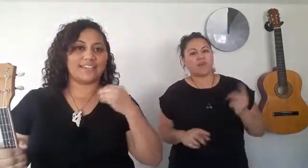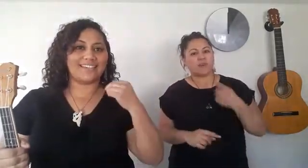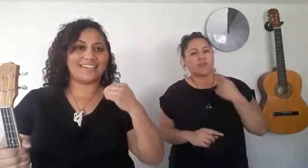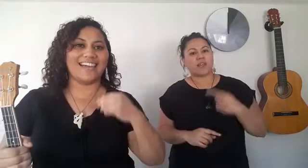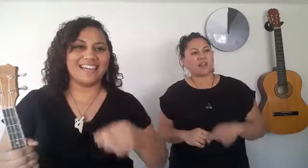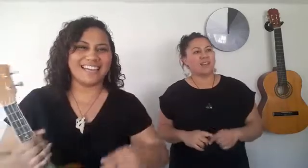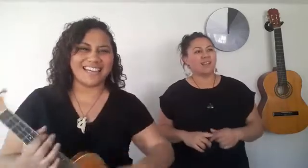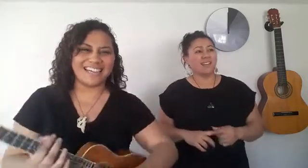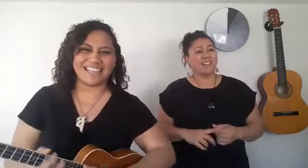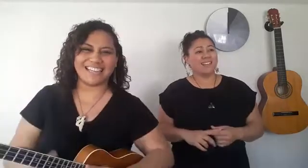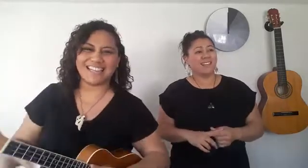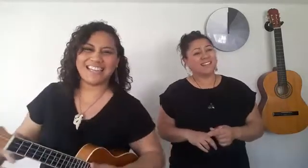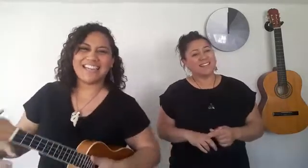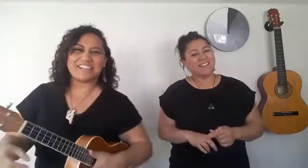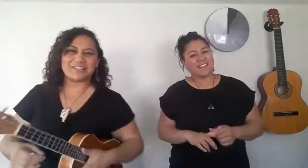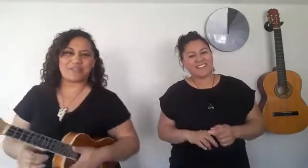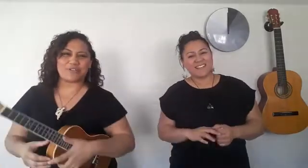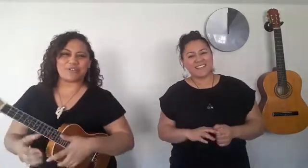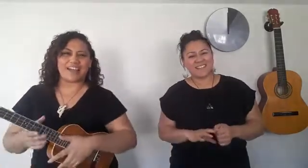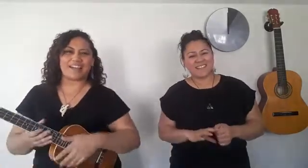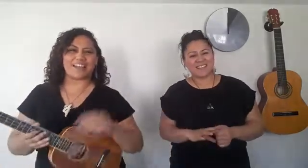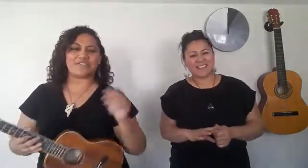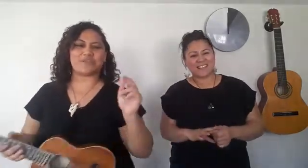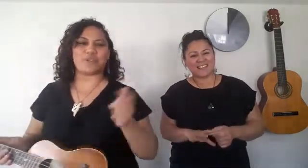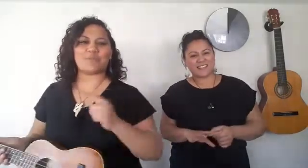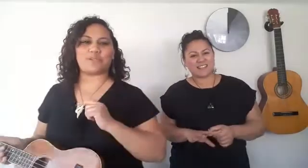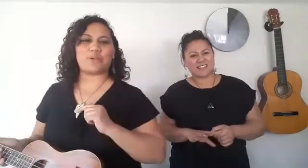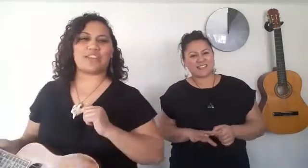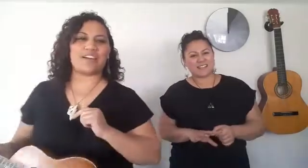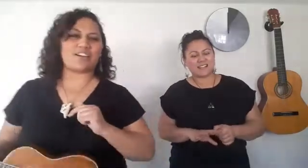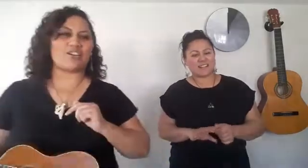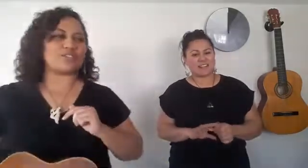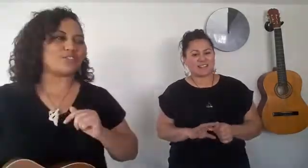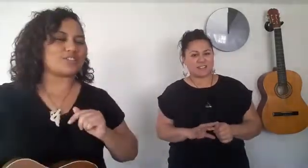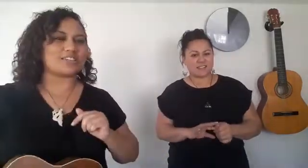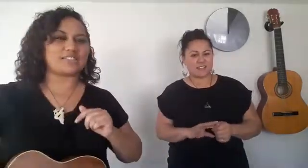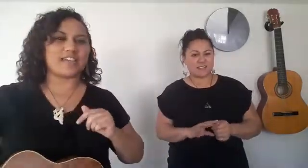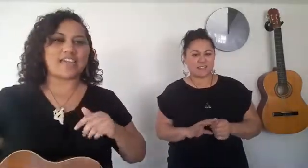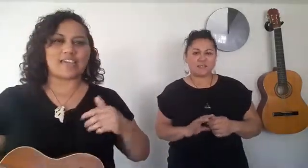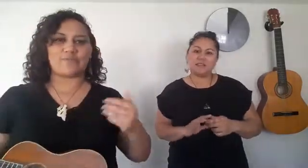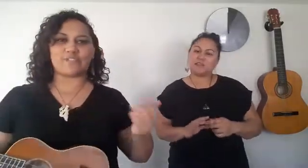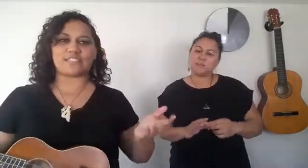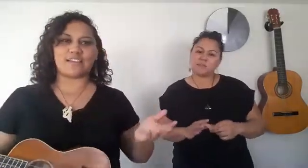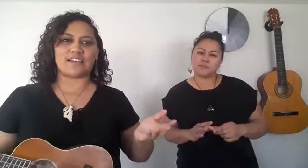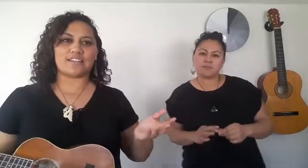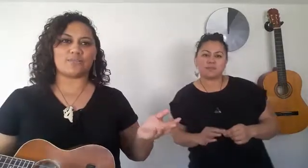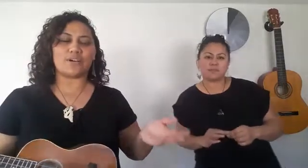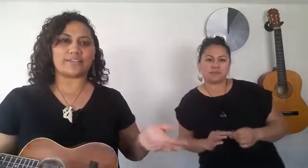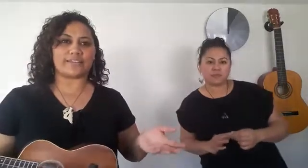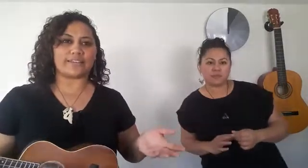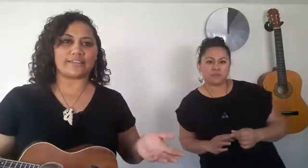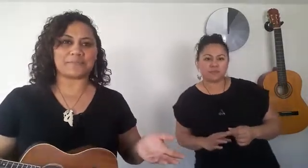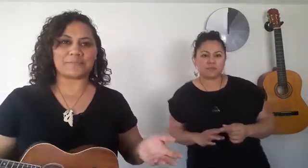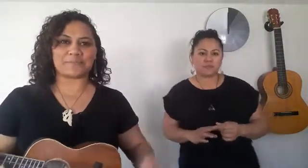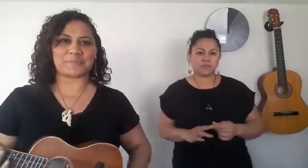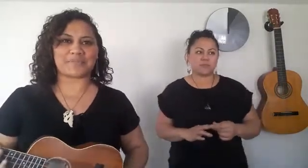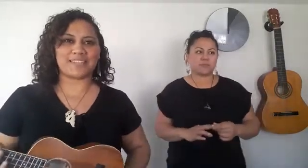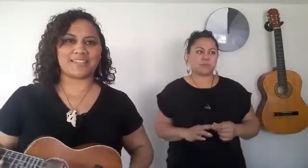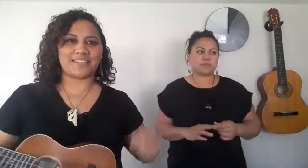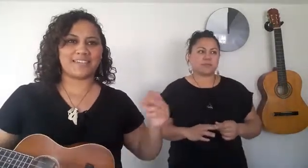with it. So we thought for our language moment, we are going to just emphasize what, Leah?